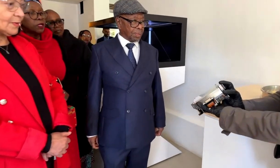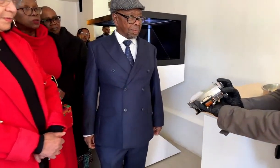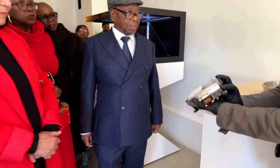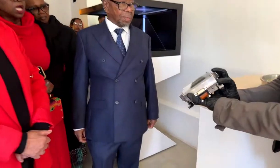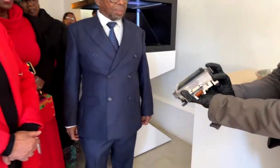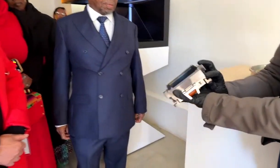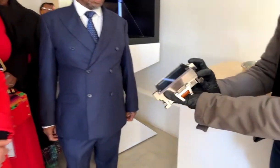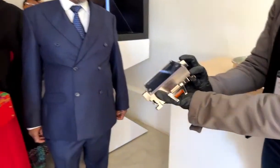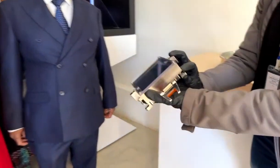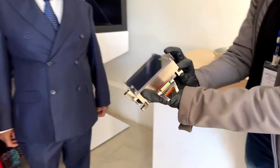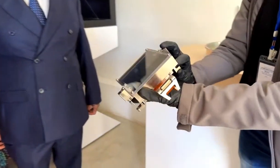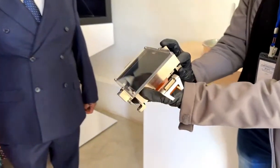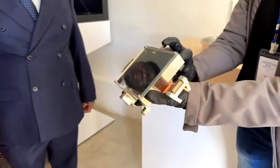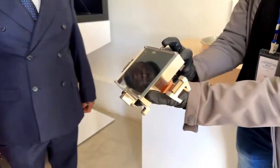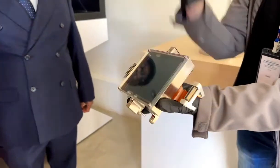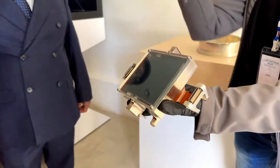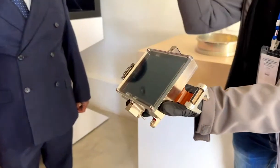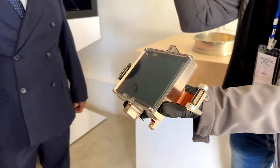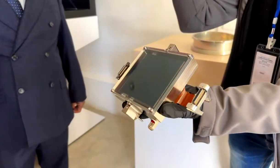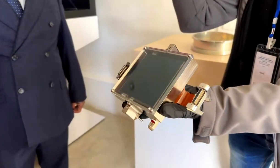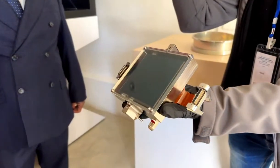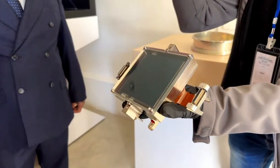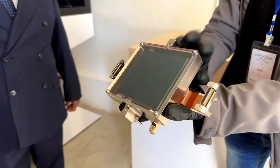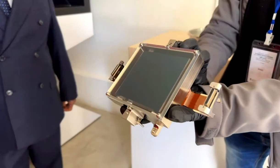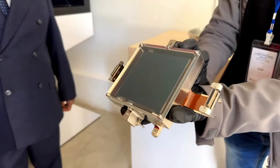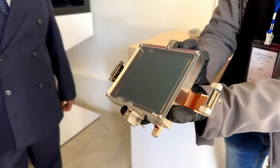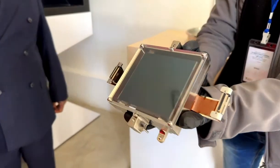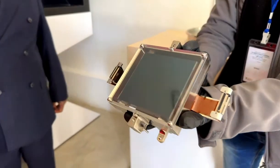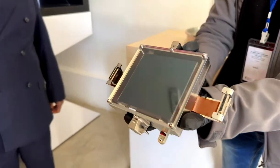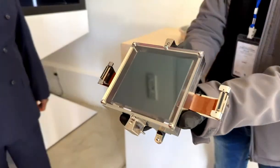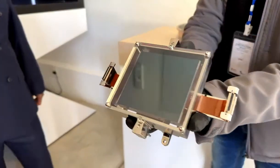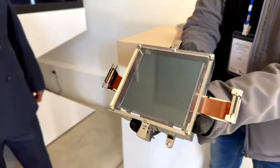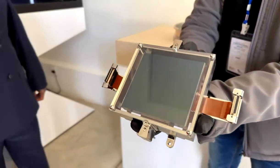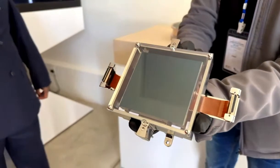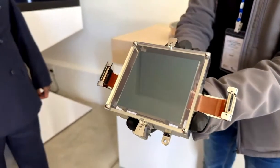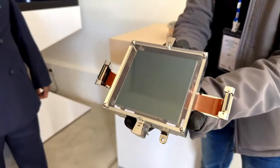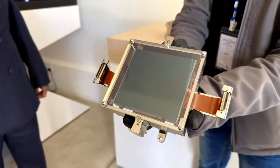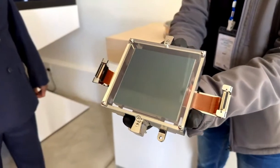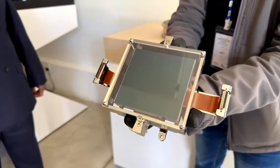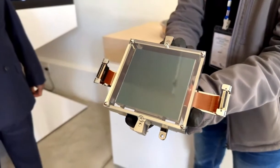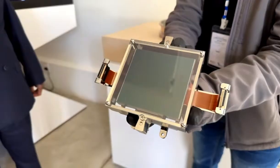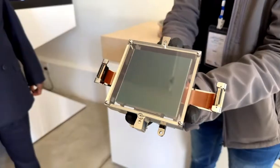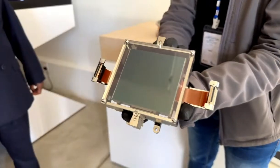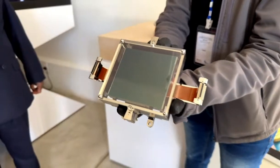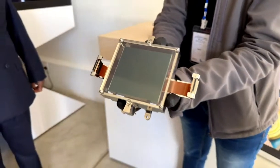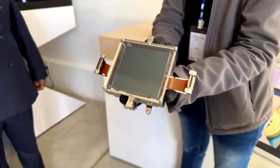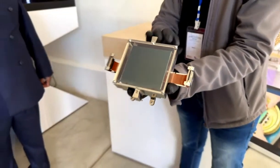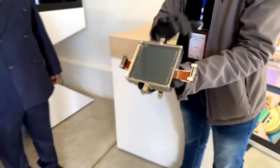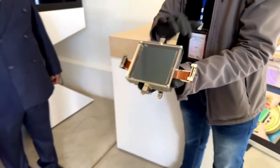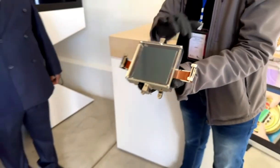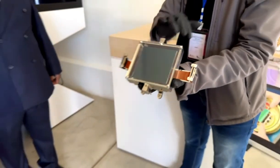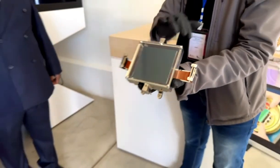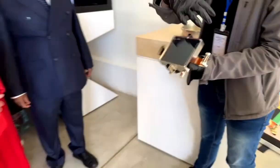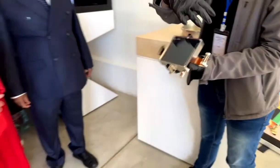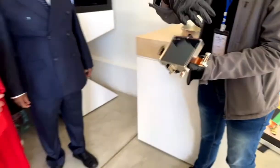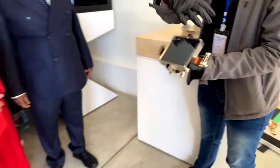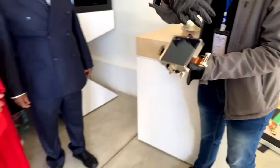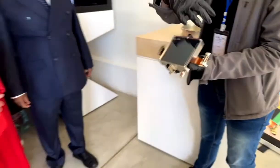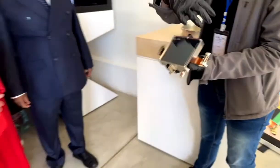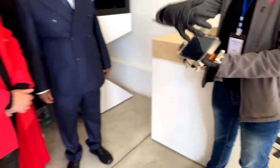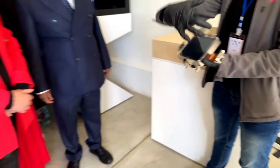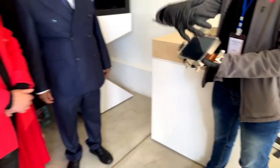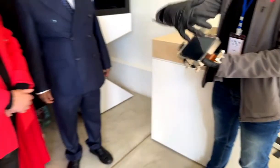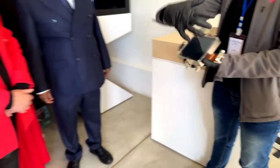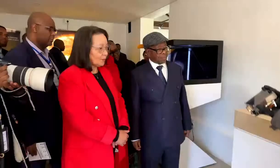This is a magic little device. I've got my display gloves on. So everything we do